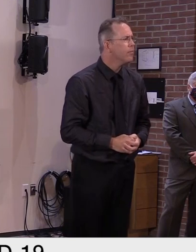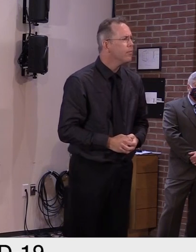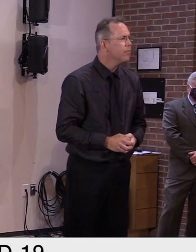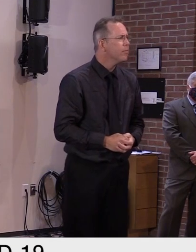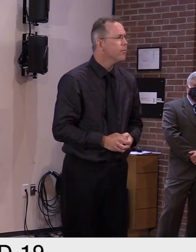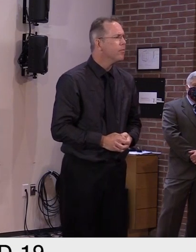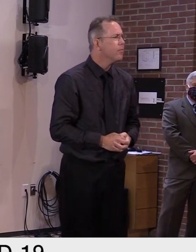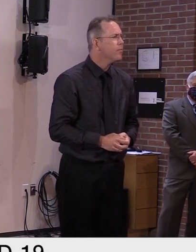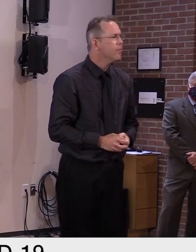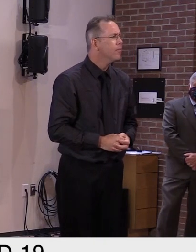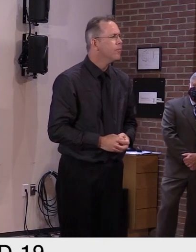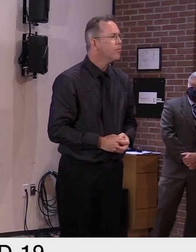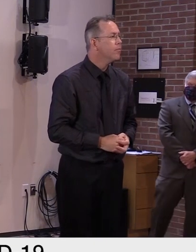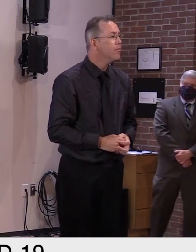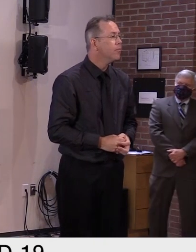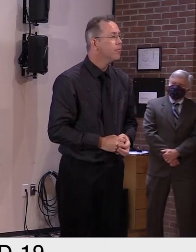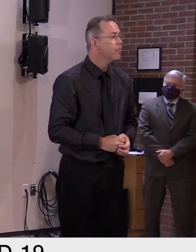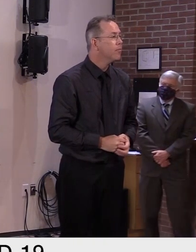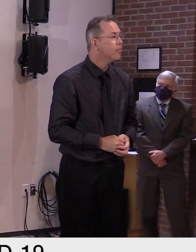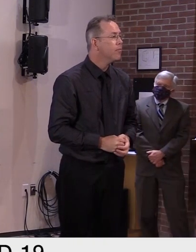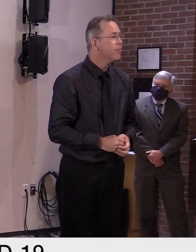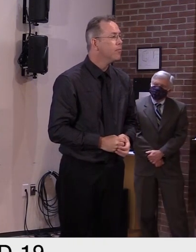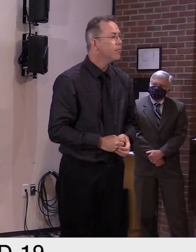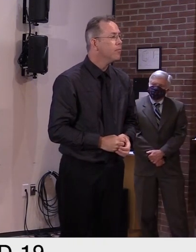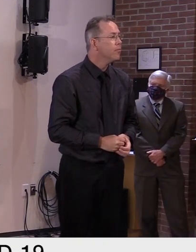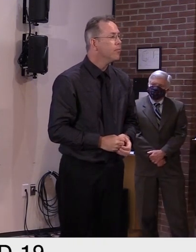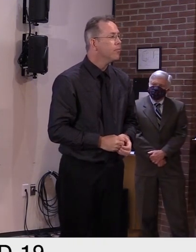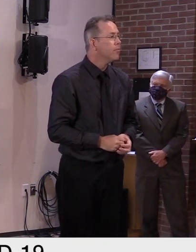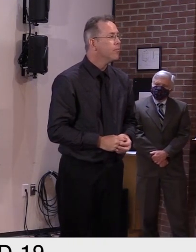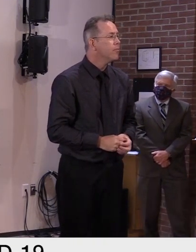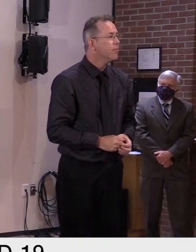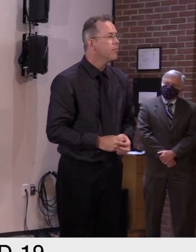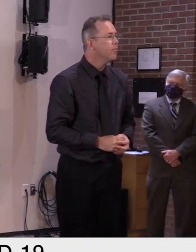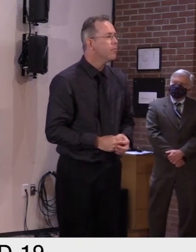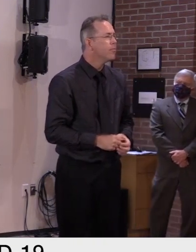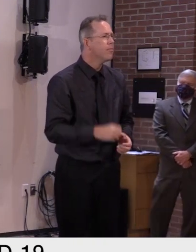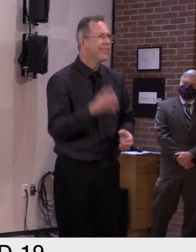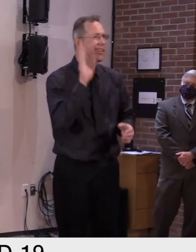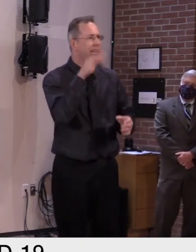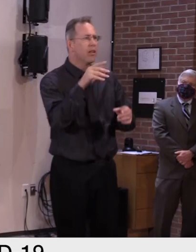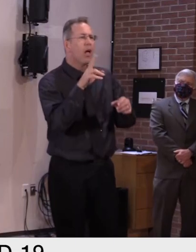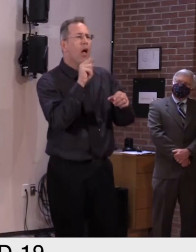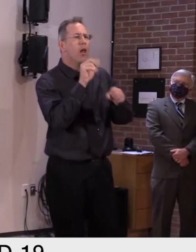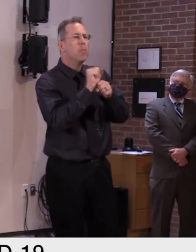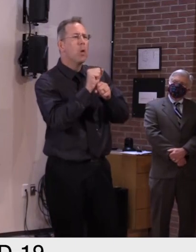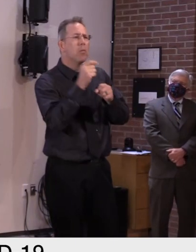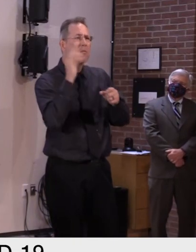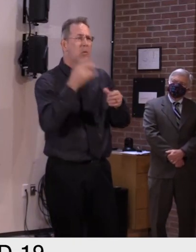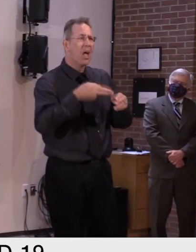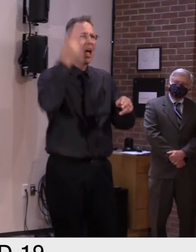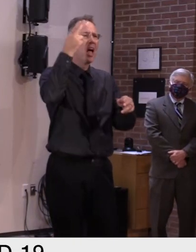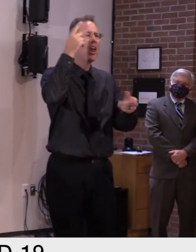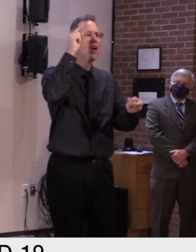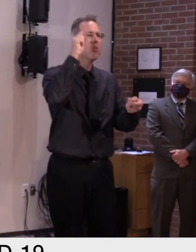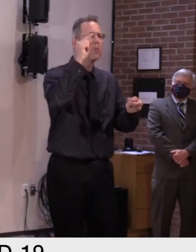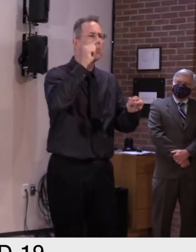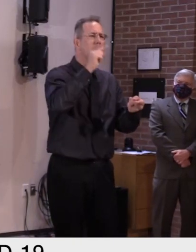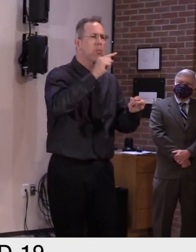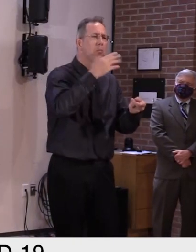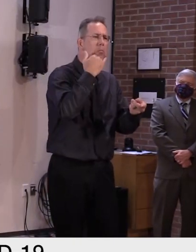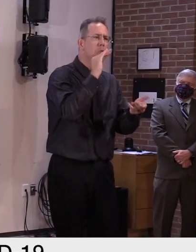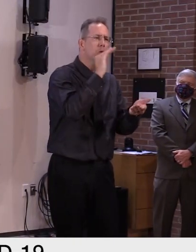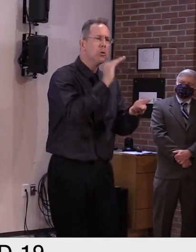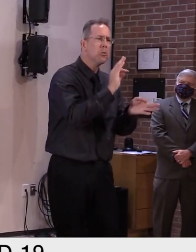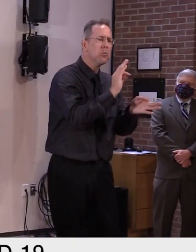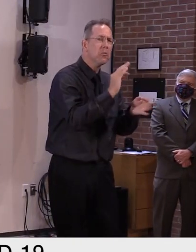as we go into the winter months? You know, again, typically we see an uptick in unemployment